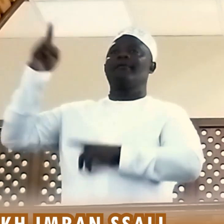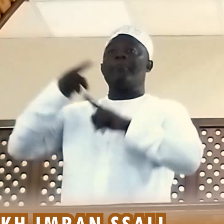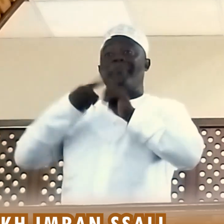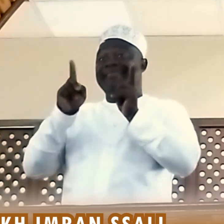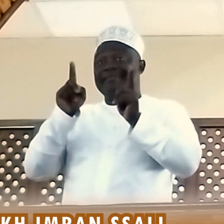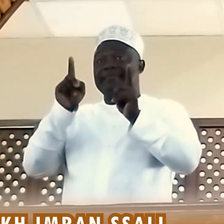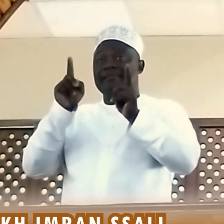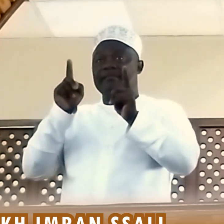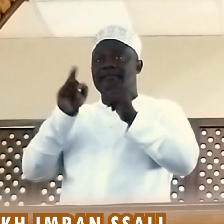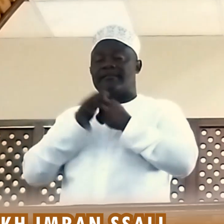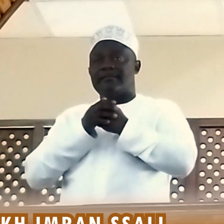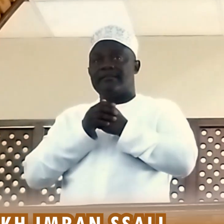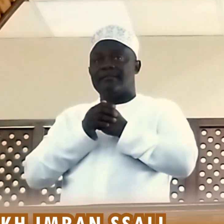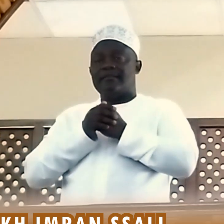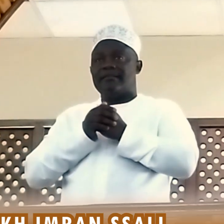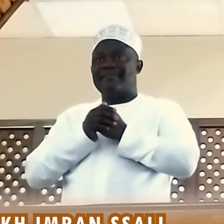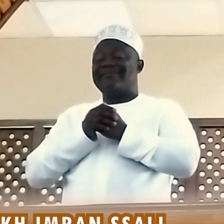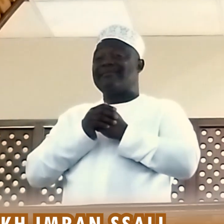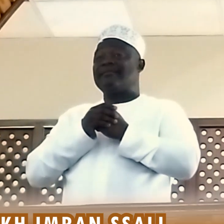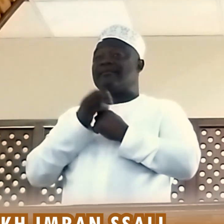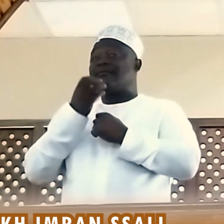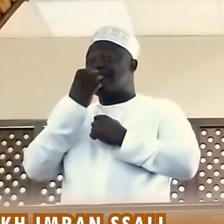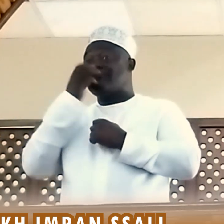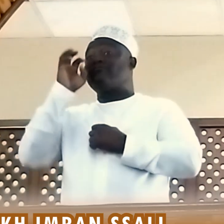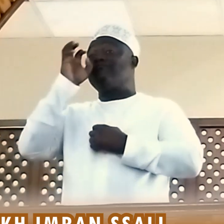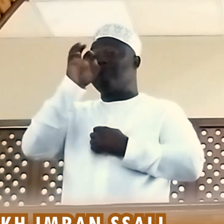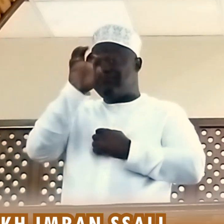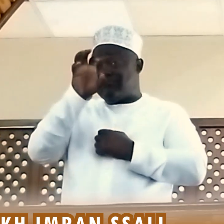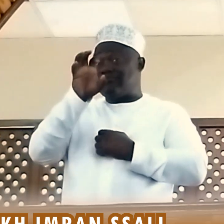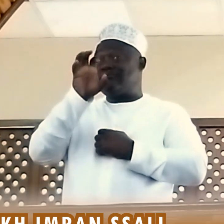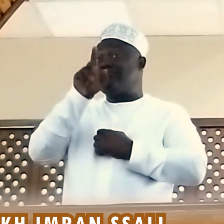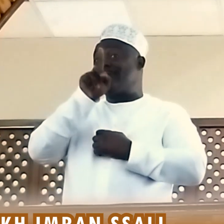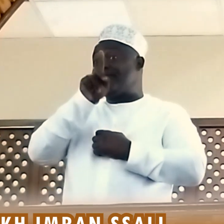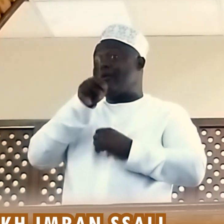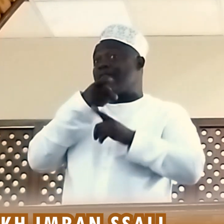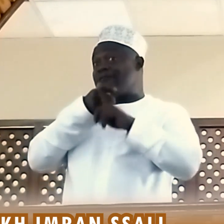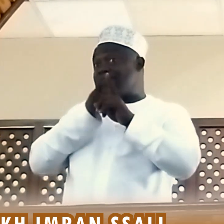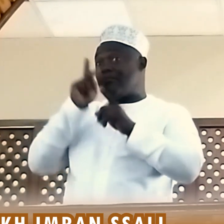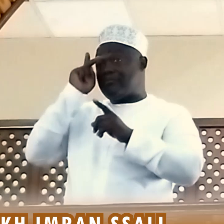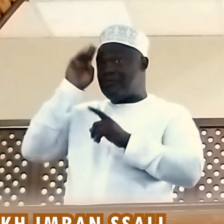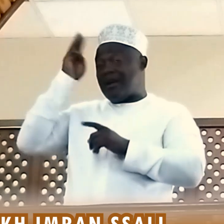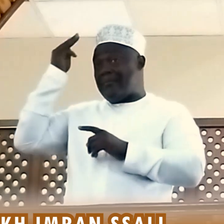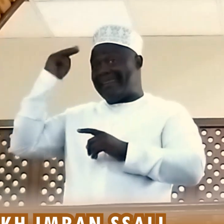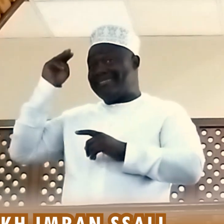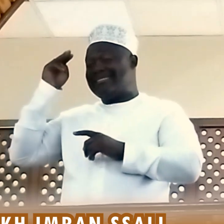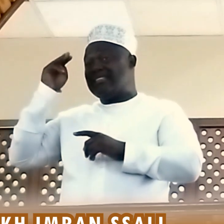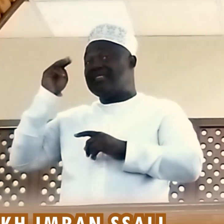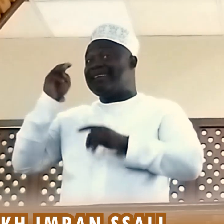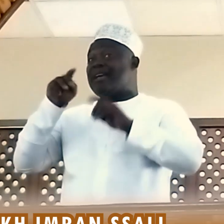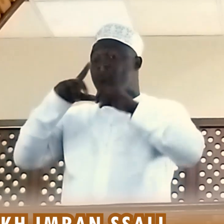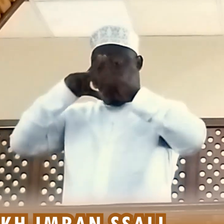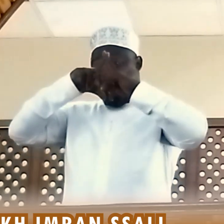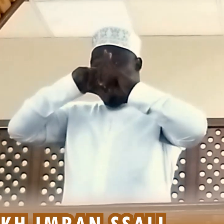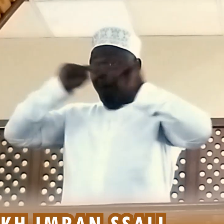ye ya kuli mira sallallahu alayhi wa sallam arrashia